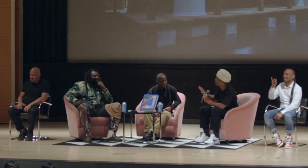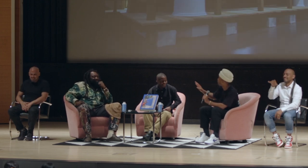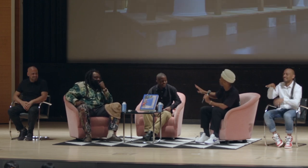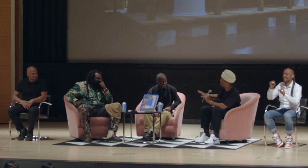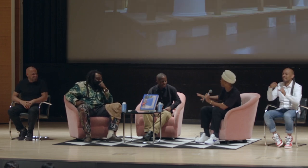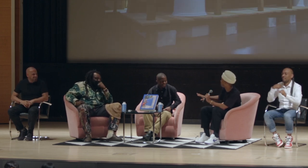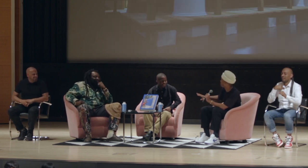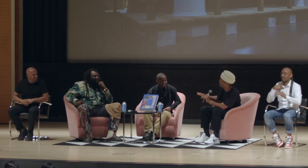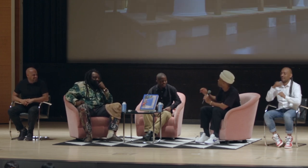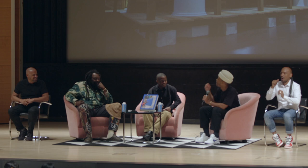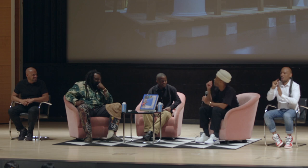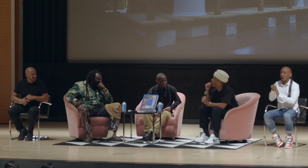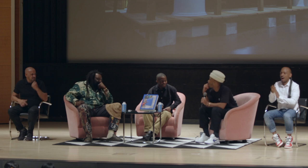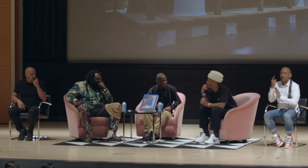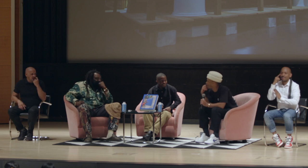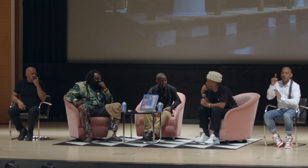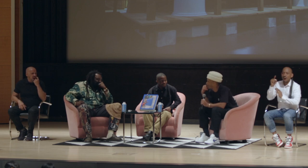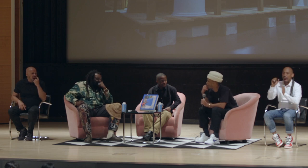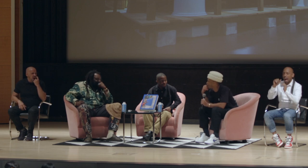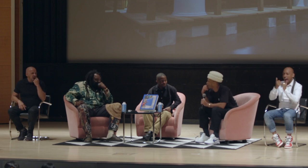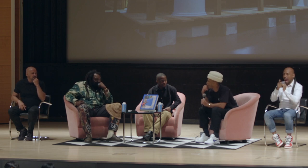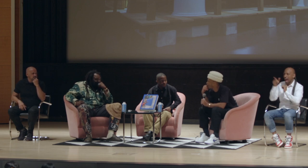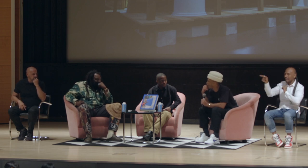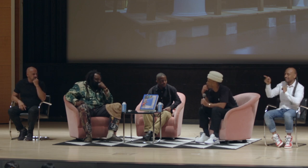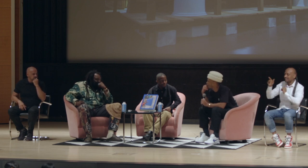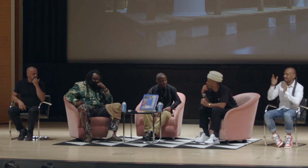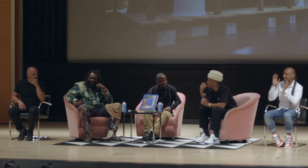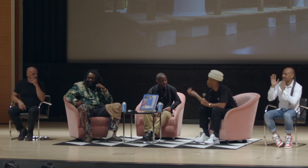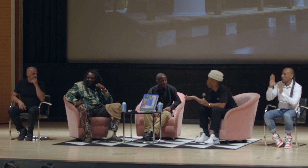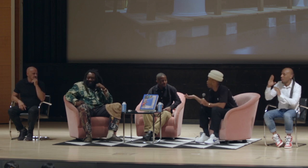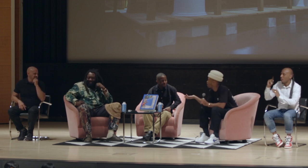sort of decode that. Exactly. But